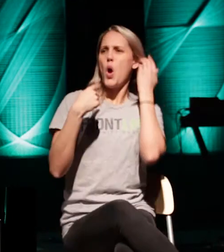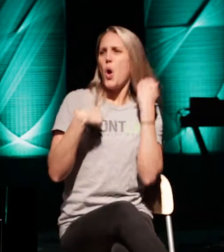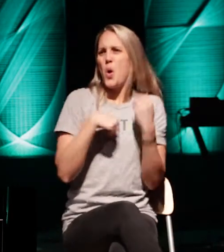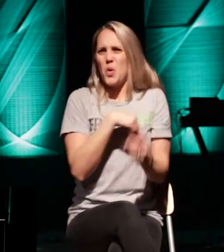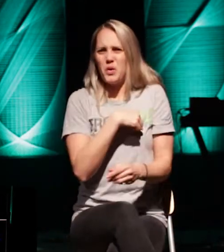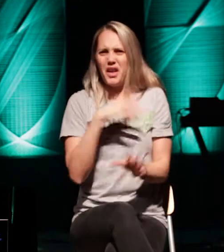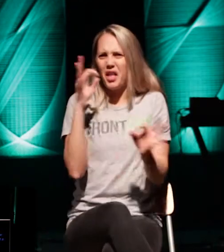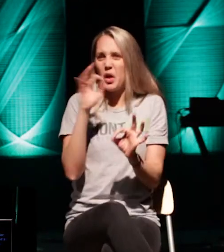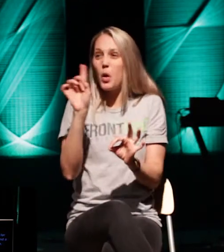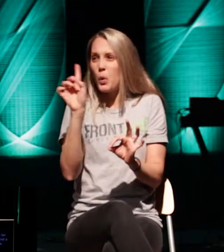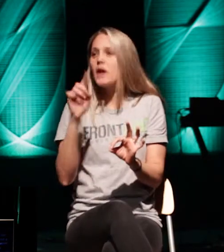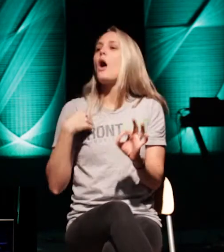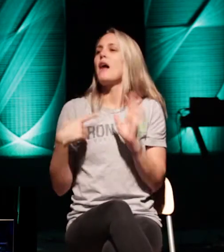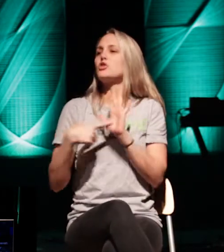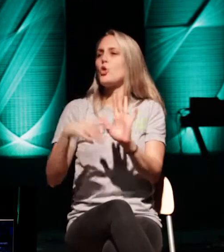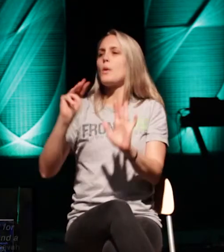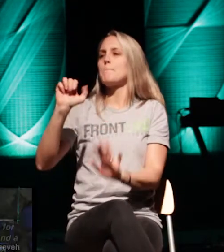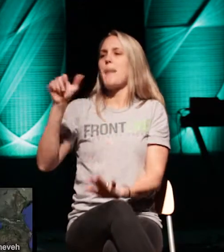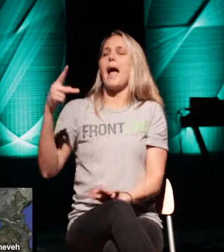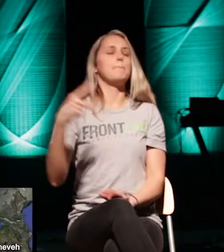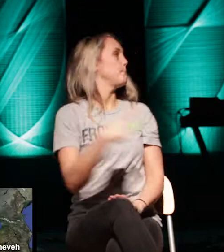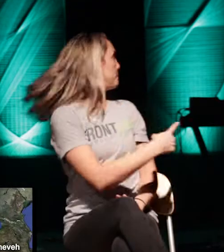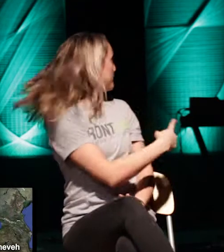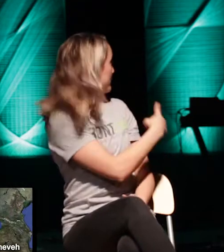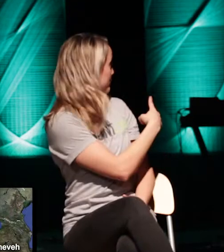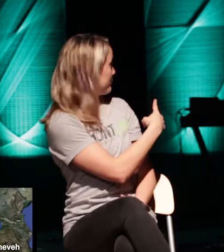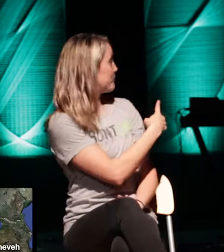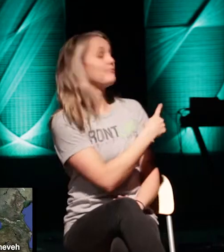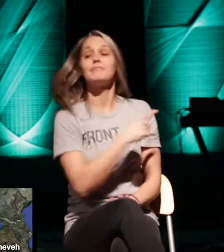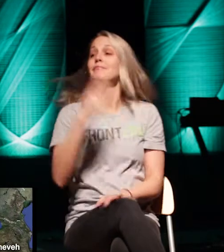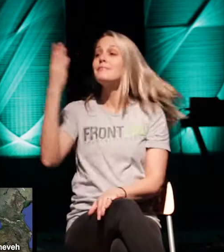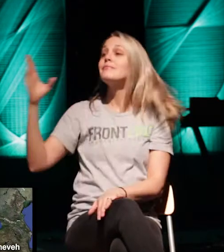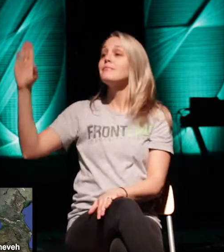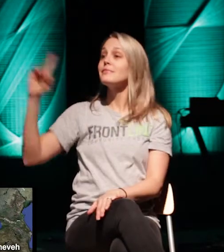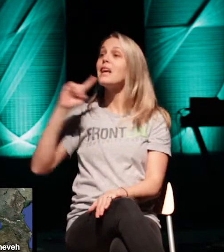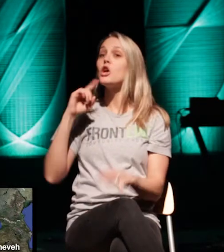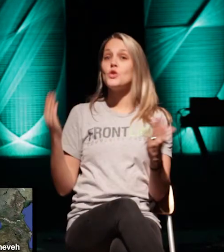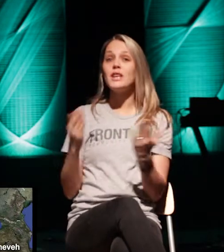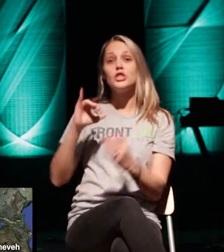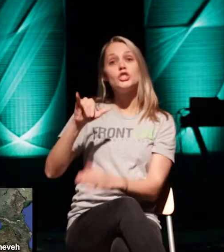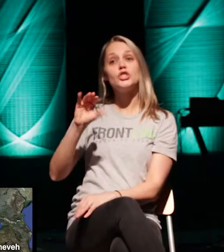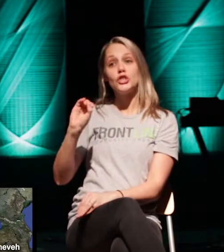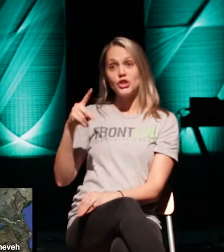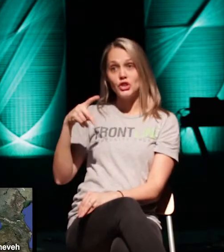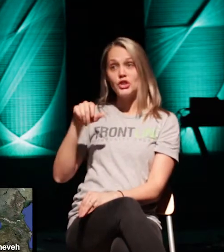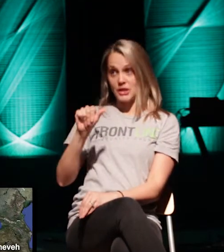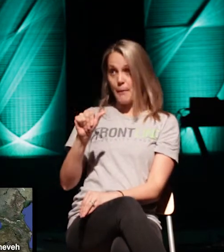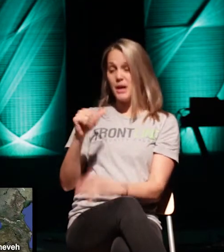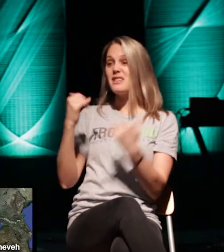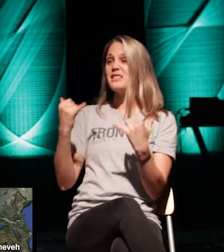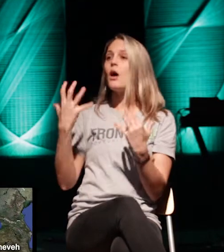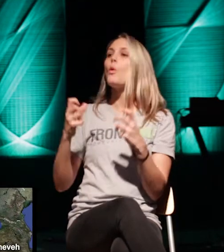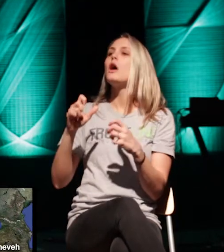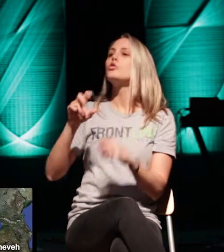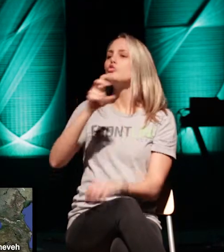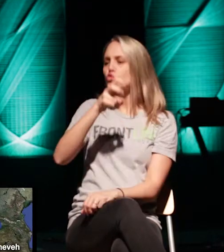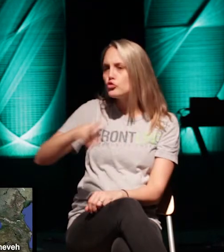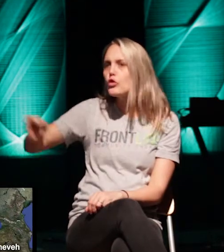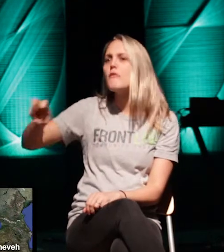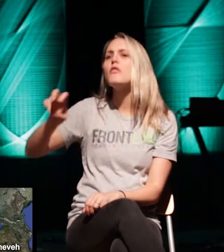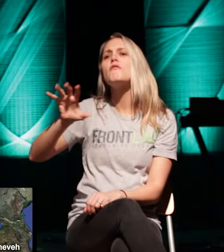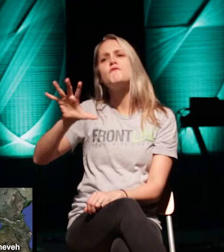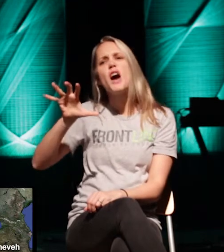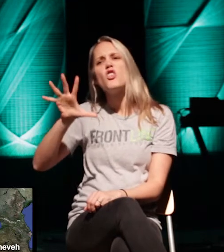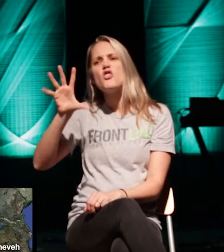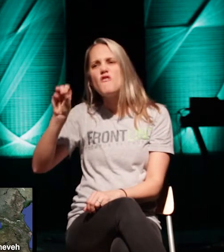map for you. I want to show you the map. Here's Jonah's response. God says, here you are. You're in Joppa. I want you to go 550 miles. It's a month's journey. You